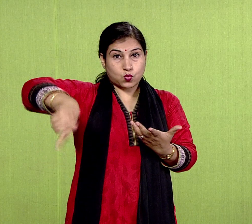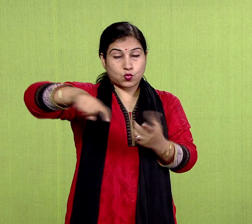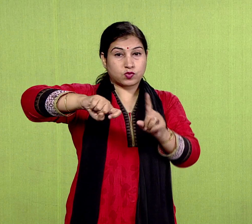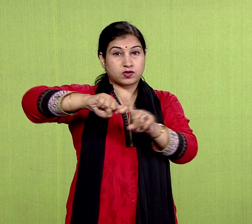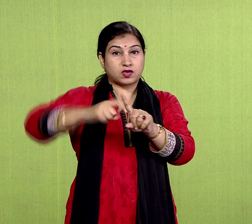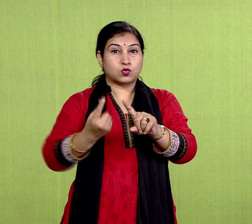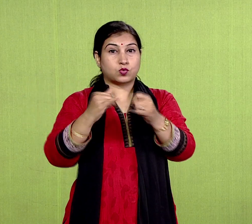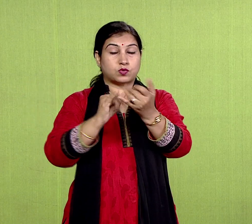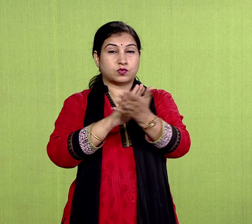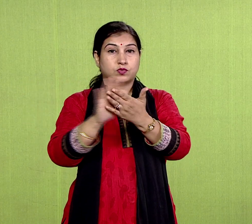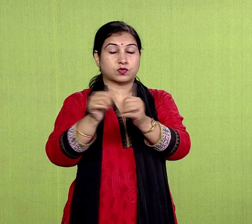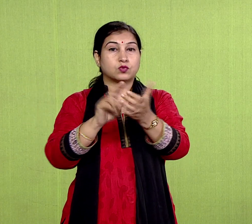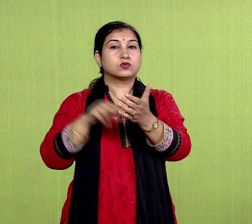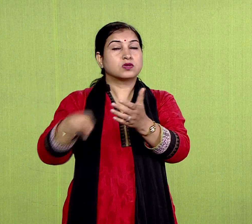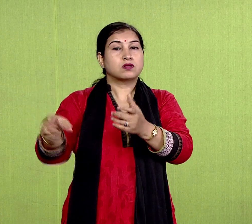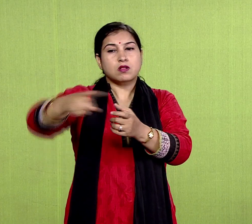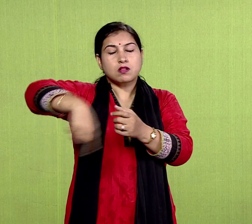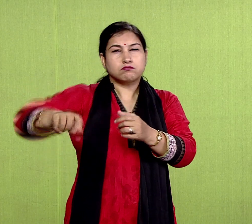was Kujula